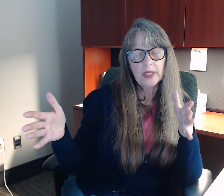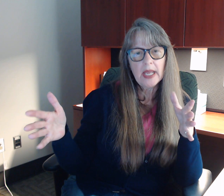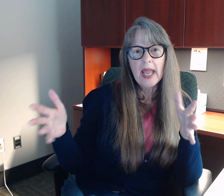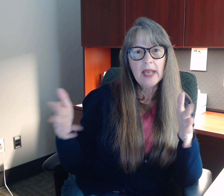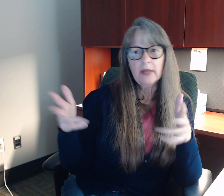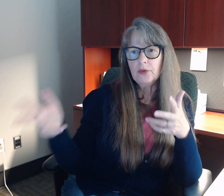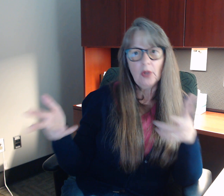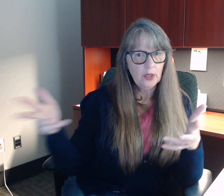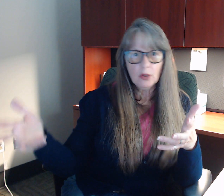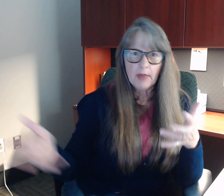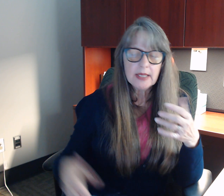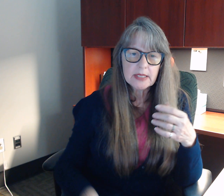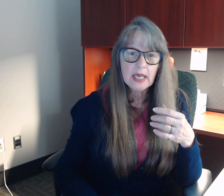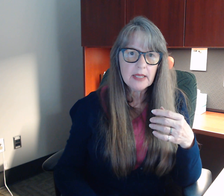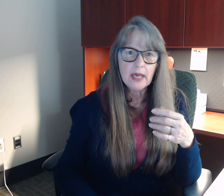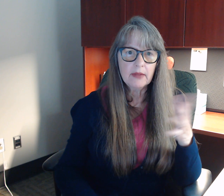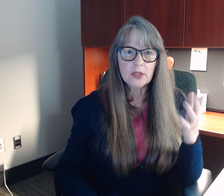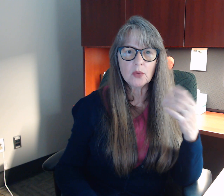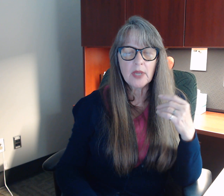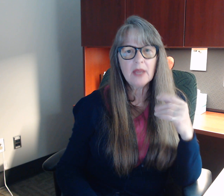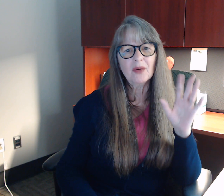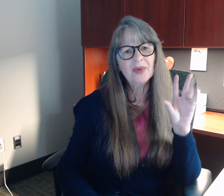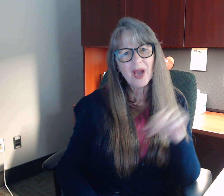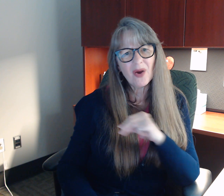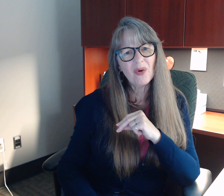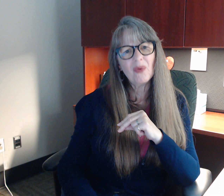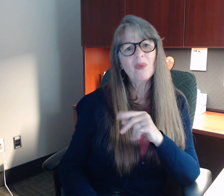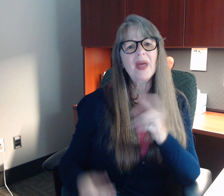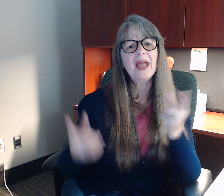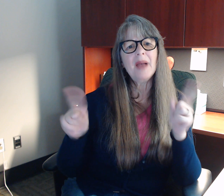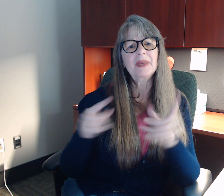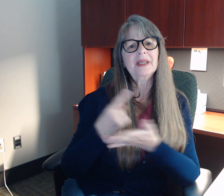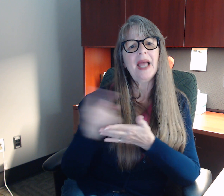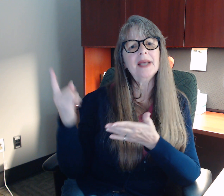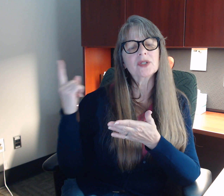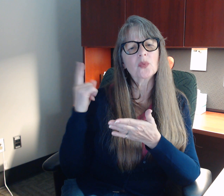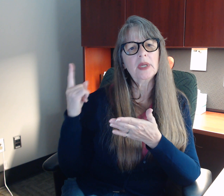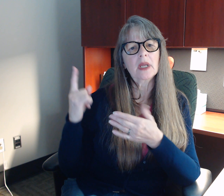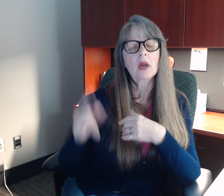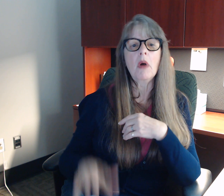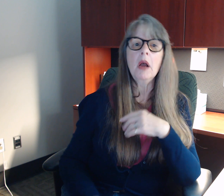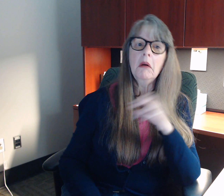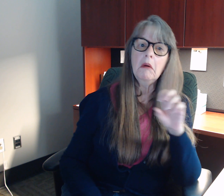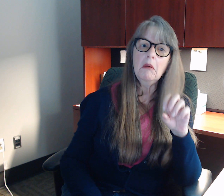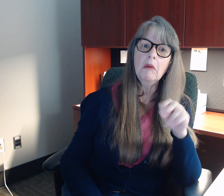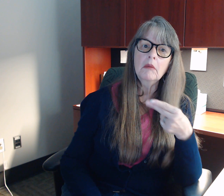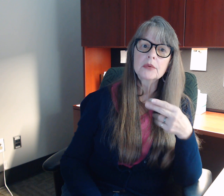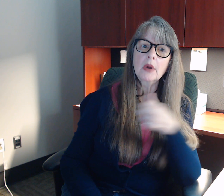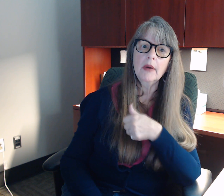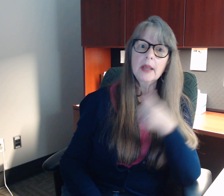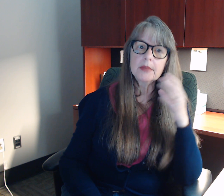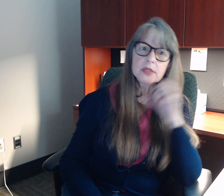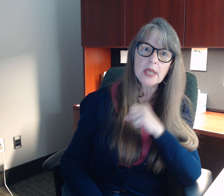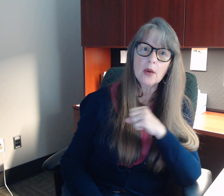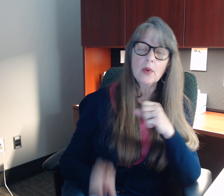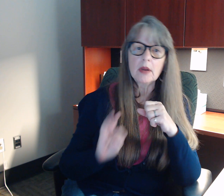and you may say that, and that's okay. They go, no, that happened last week. I go, oh, sorry, I missed that. Well,